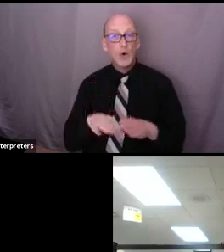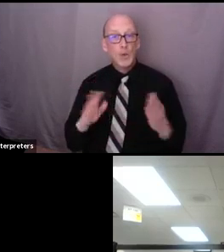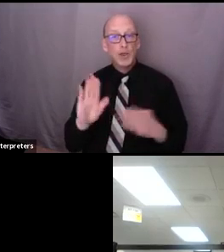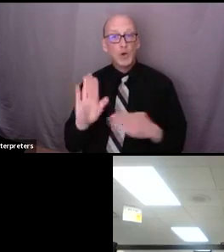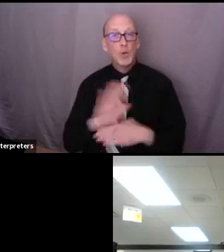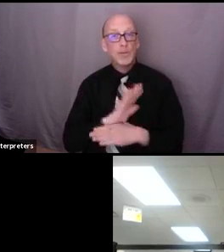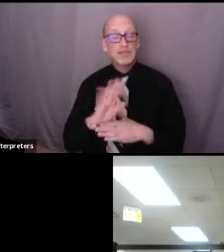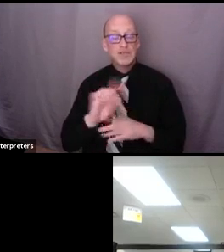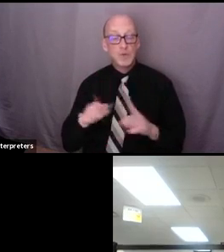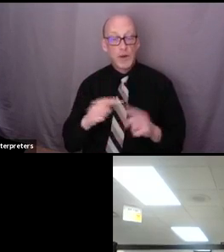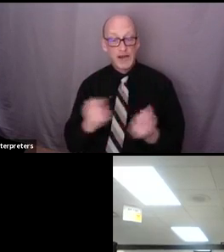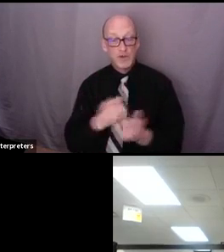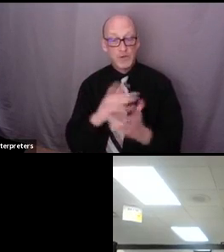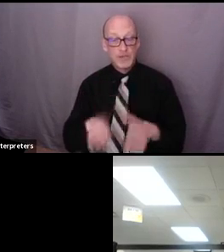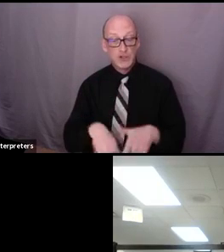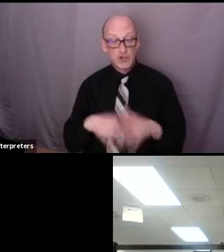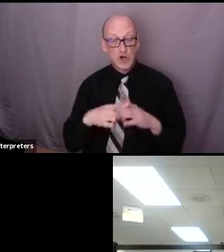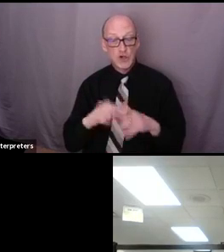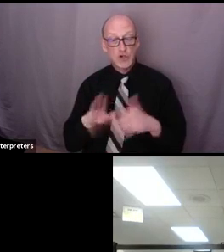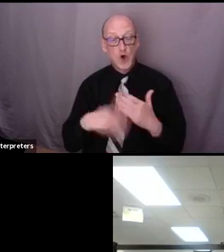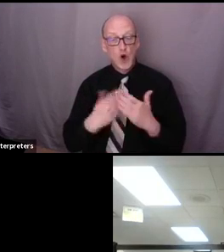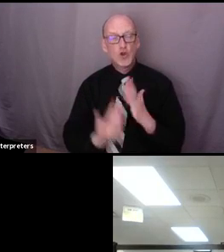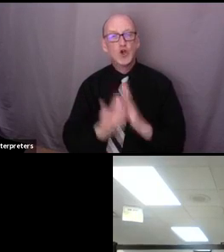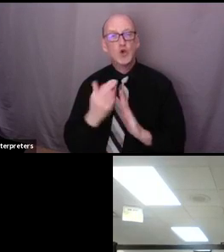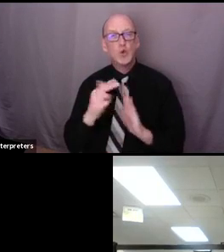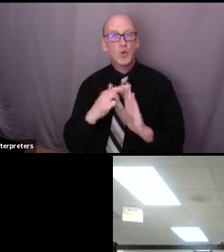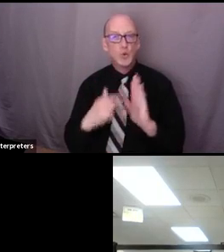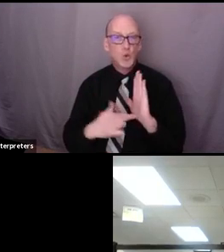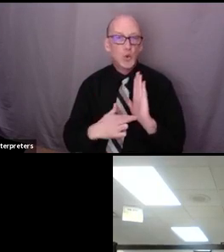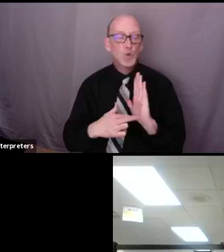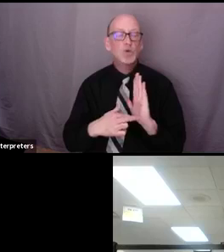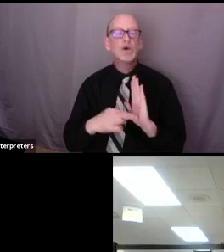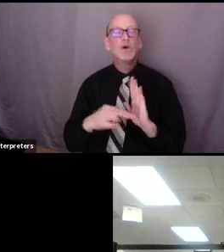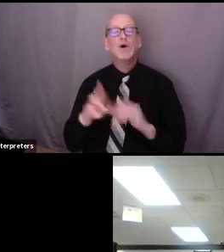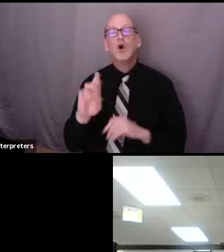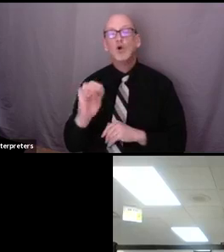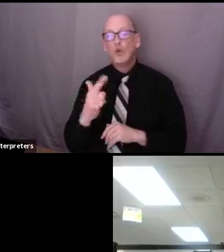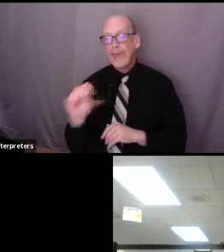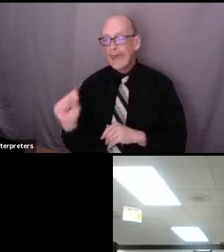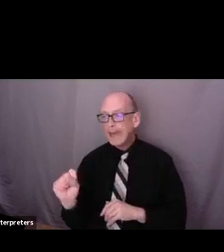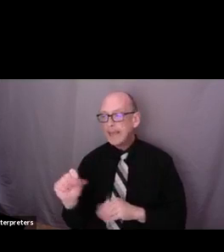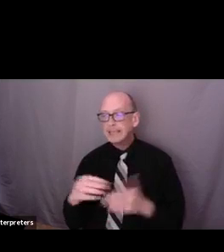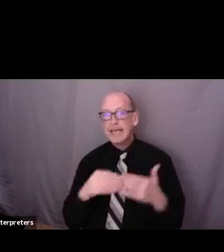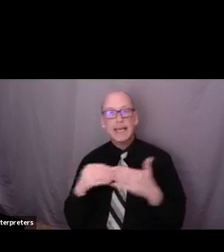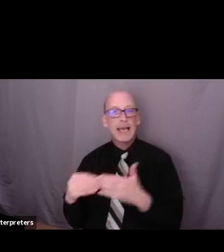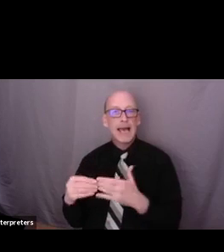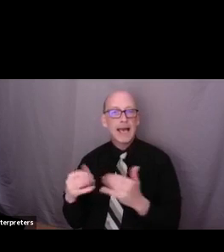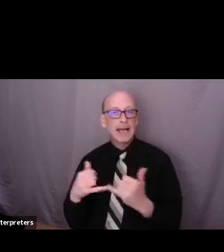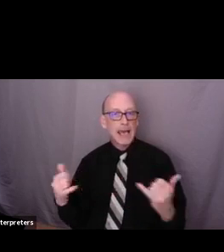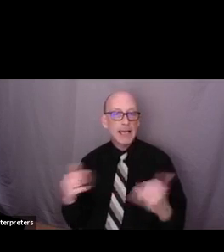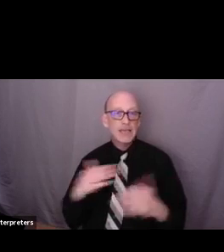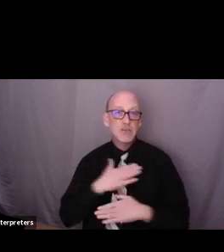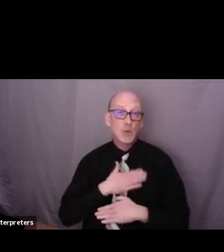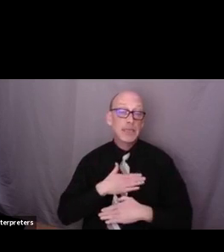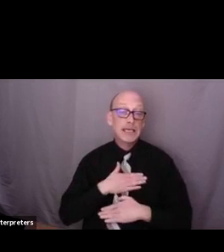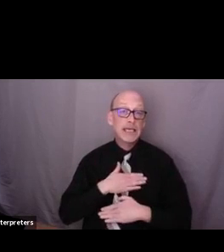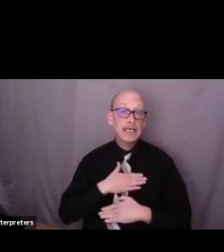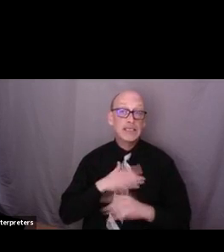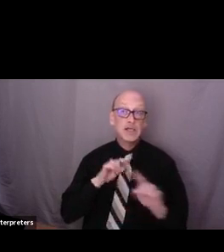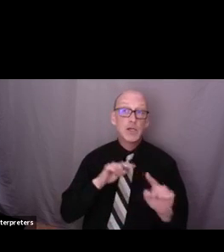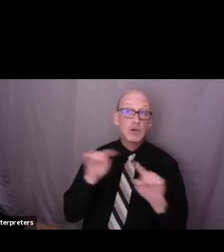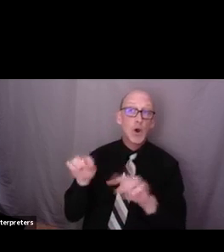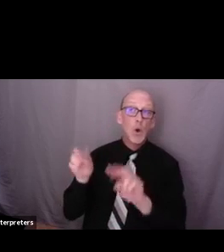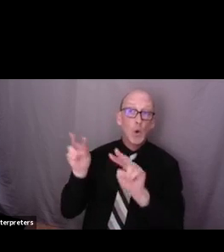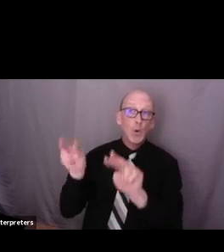to reopen, all the new regulations and guidelines you might be having to follow. So please do take advantage of that document that's